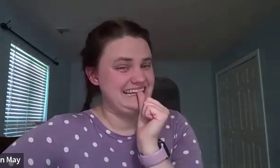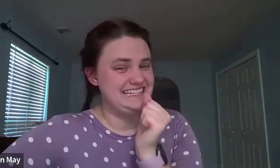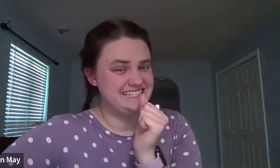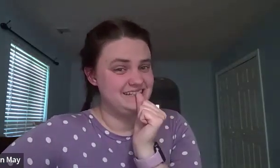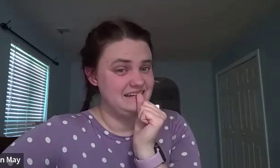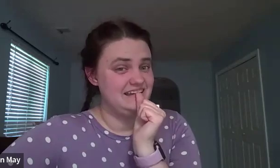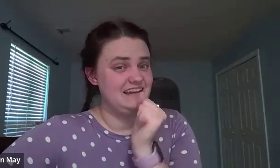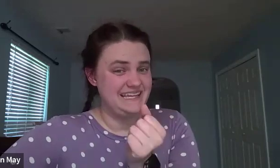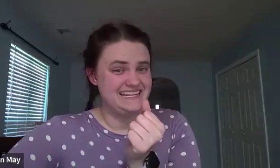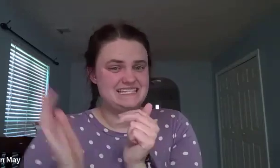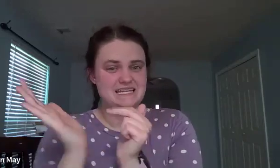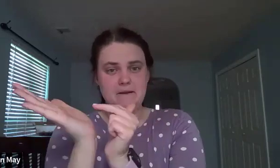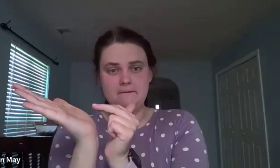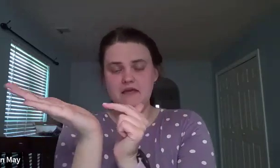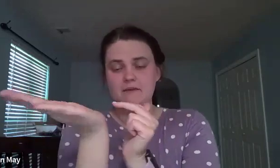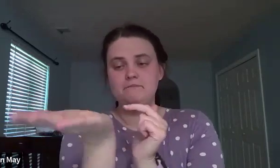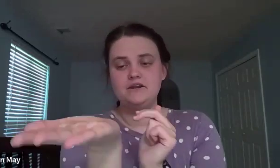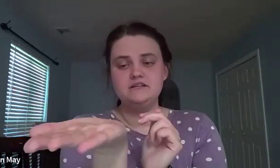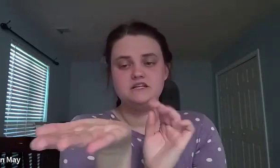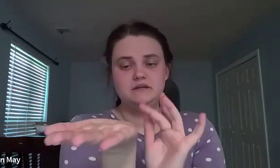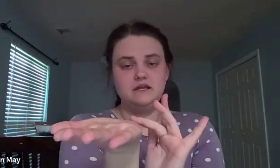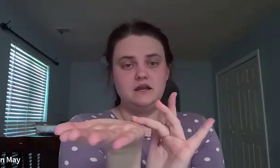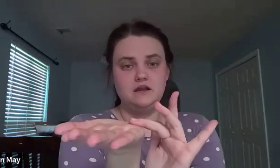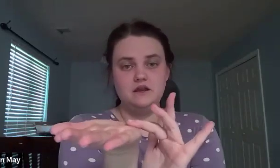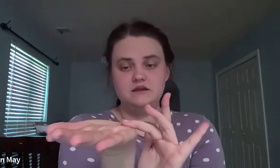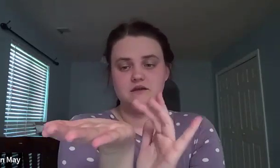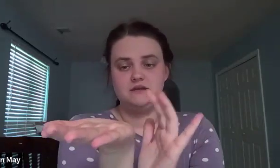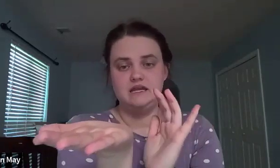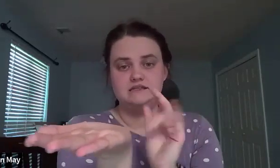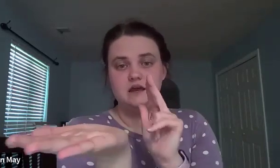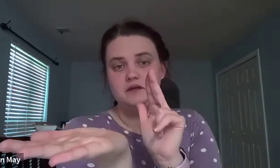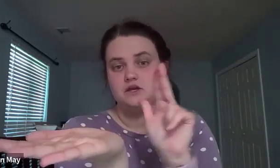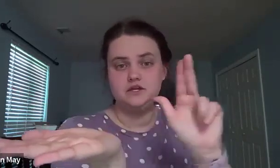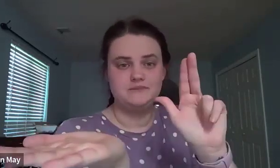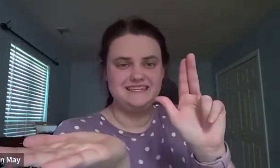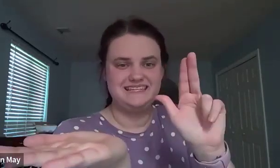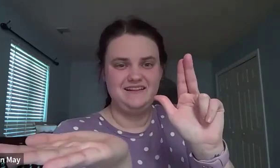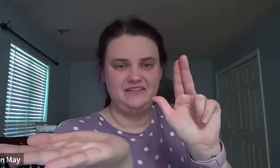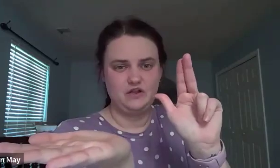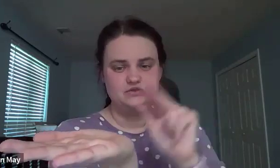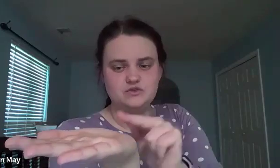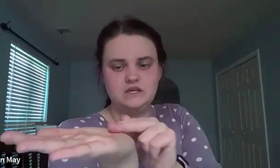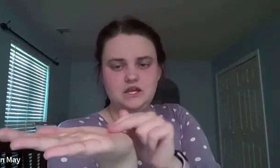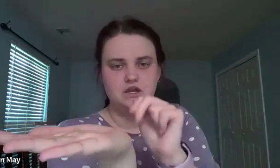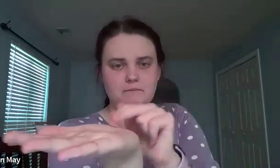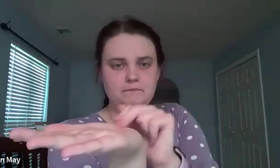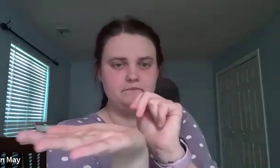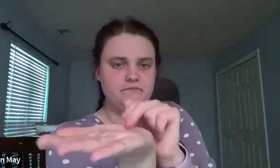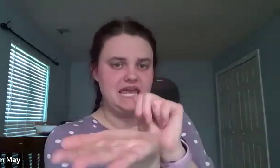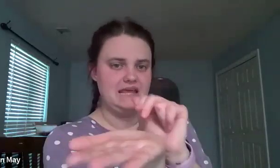Peanut. And then butter is going to be non-dominant hand is up. You're gonna mean this kind of like that closed three, and you're going to